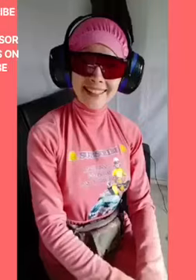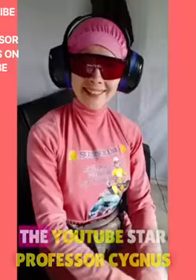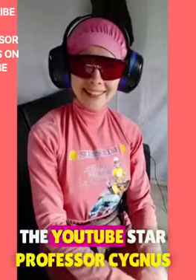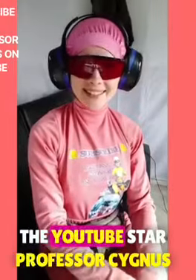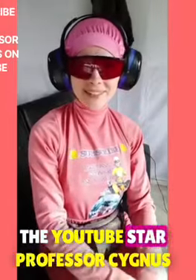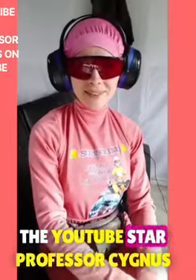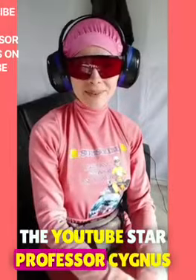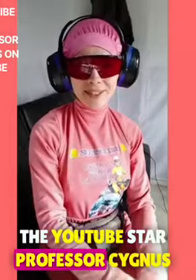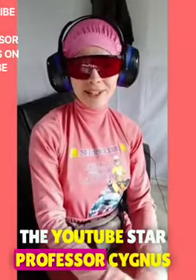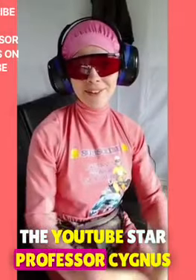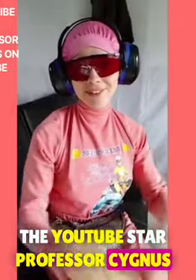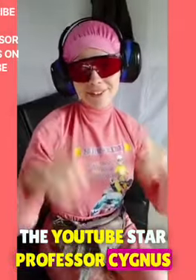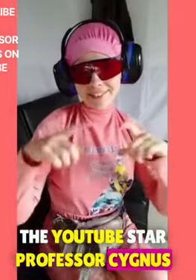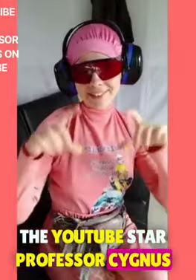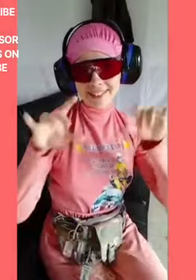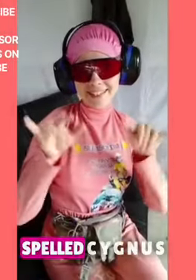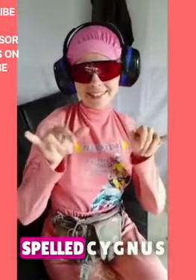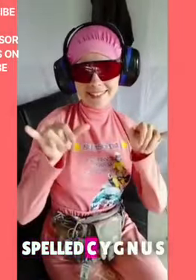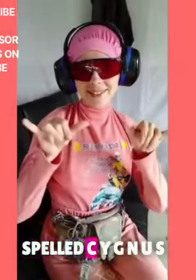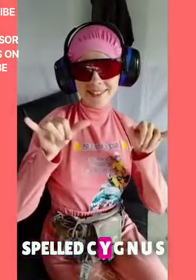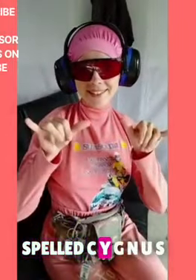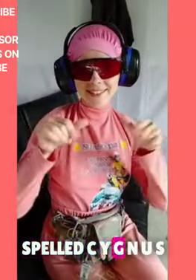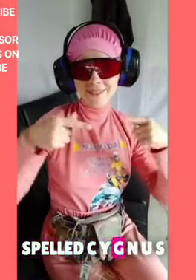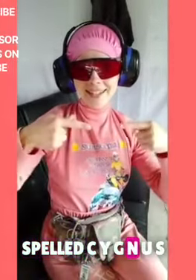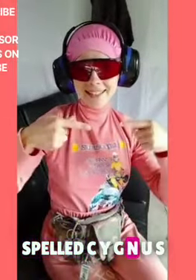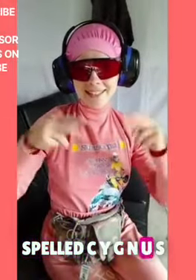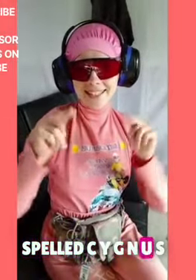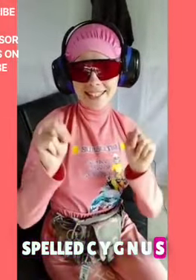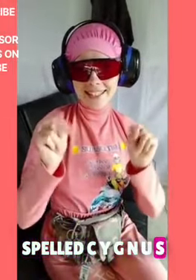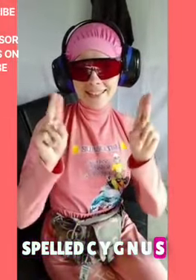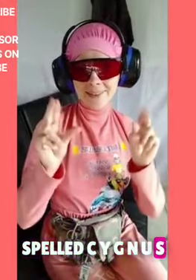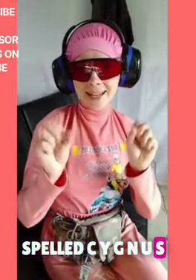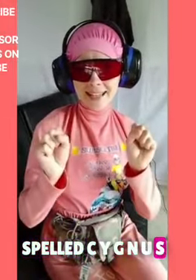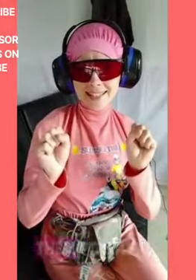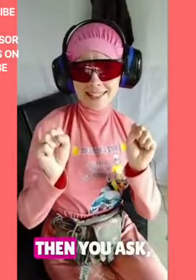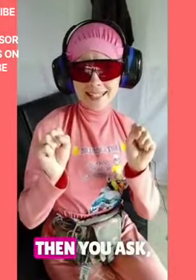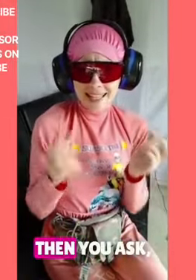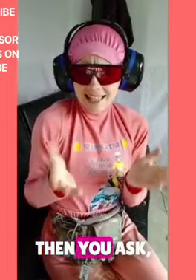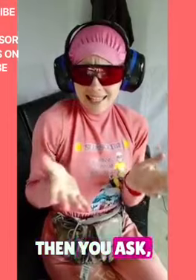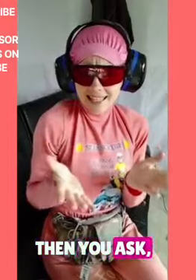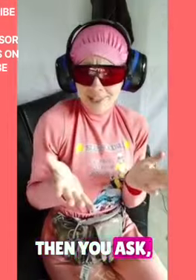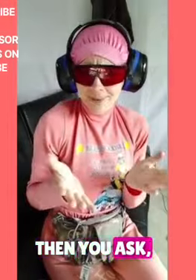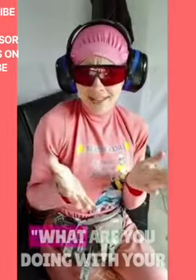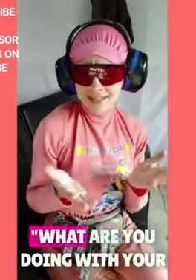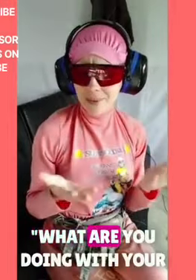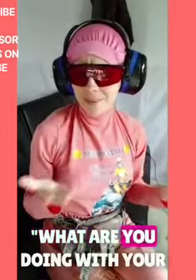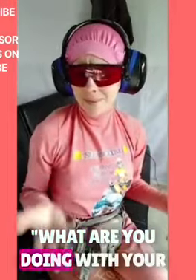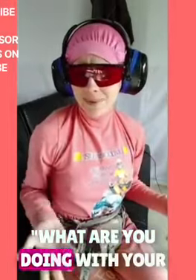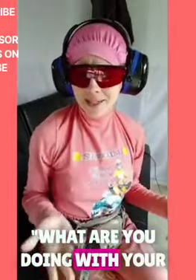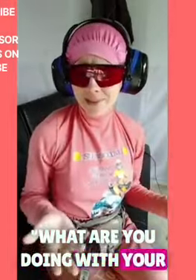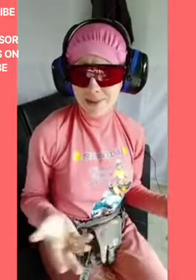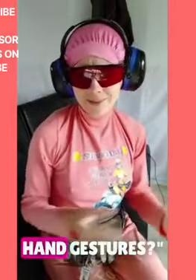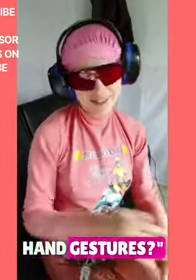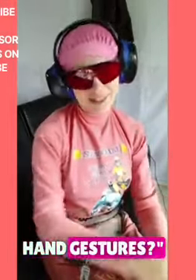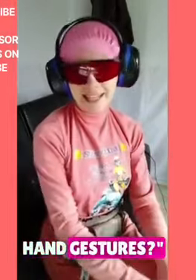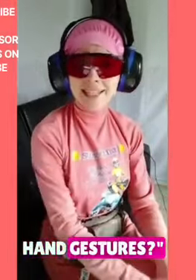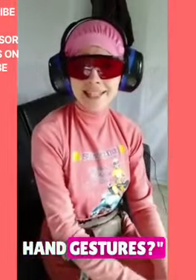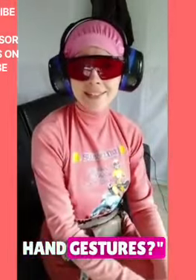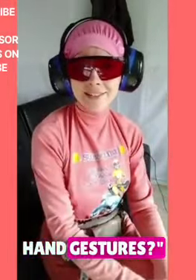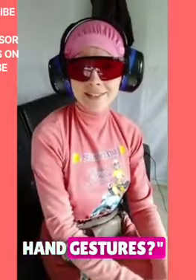the YouTube star Professor Cygnus, spelled Cygnus. Then you ask, what are you doing with your hand gestures?